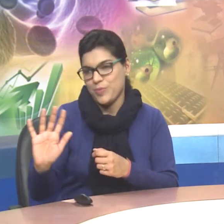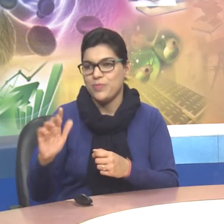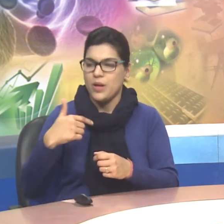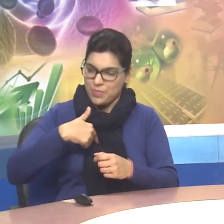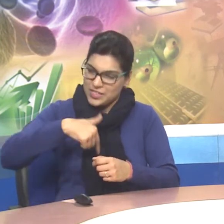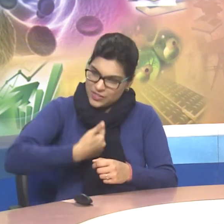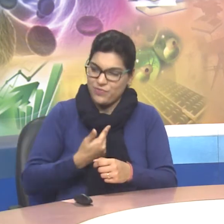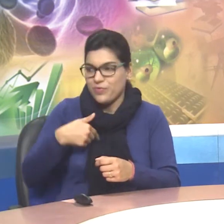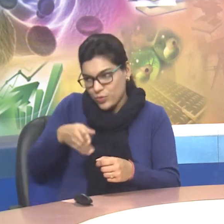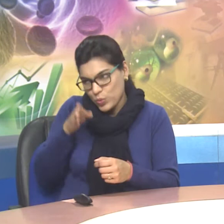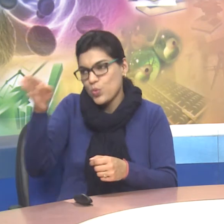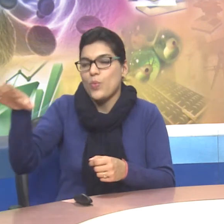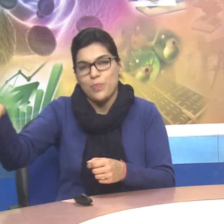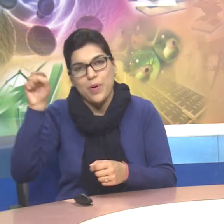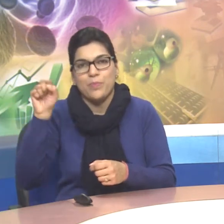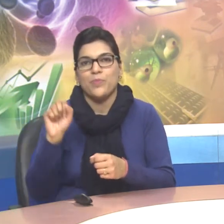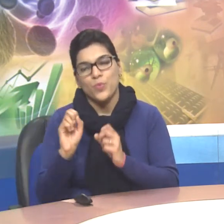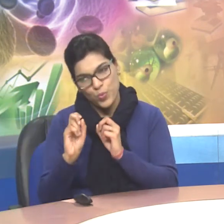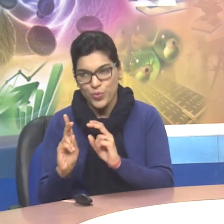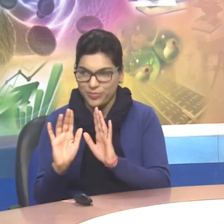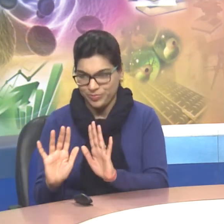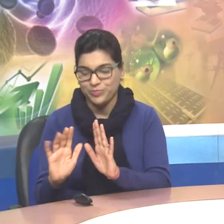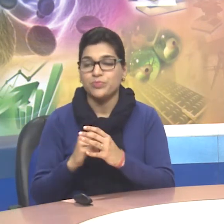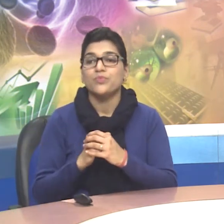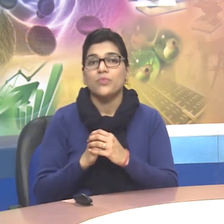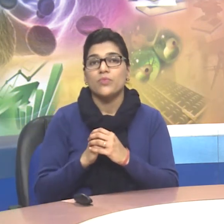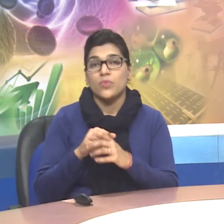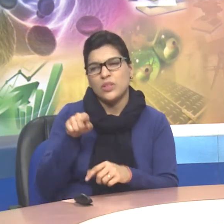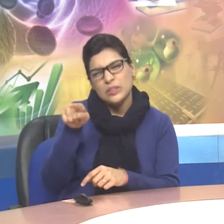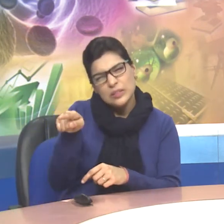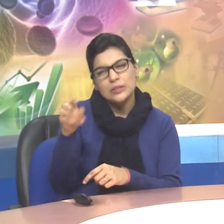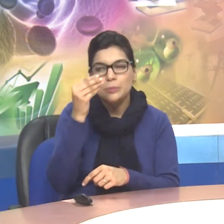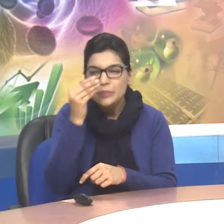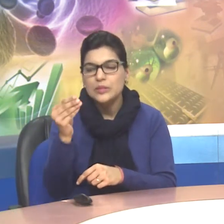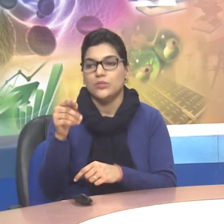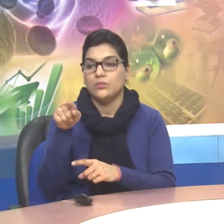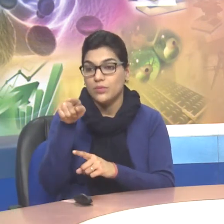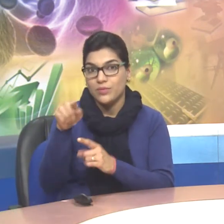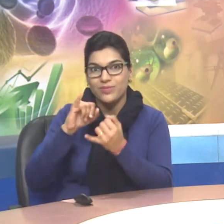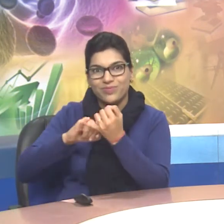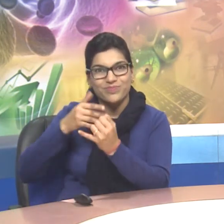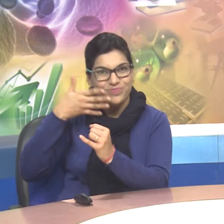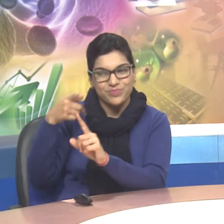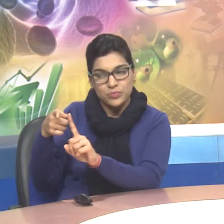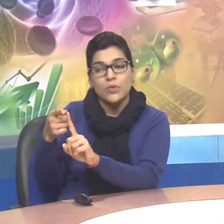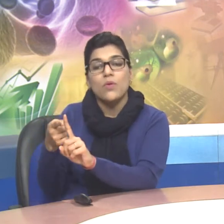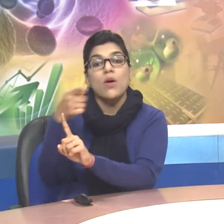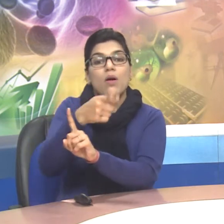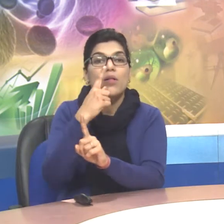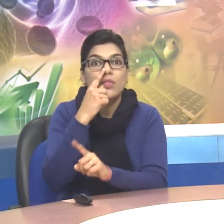Never mind. My mother sighed. I will get it myself. You help grandmother